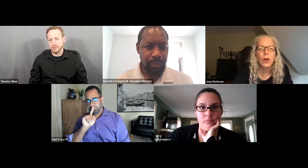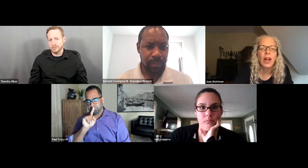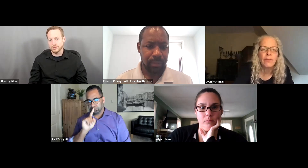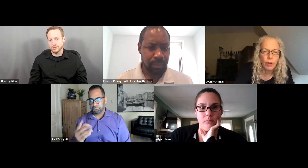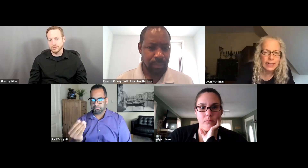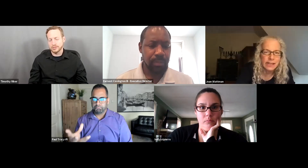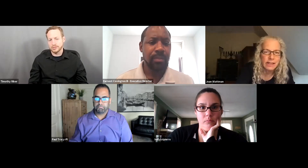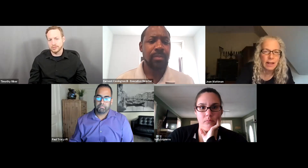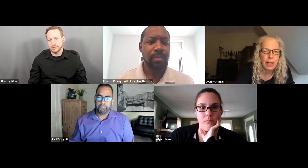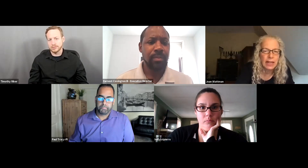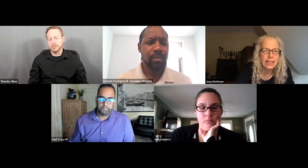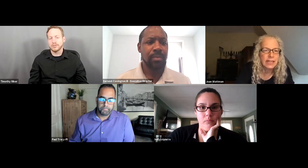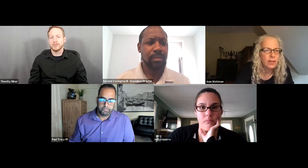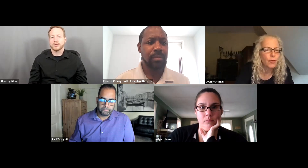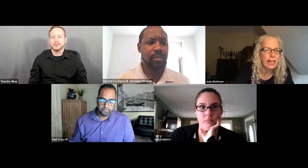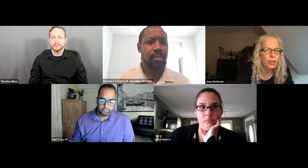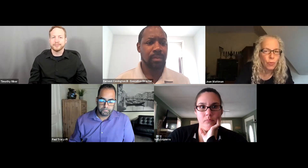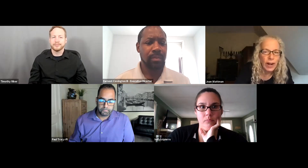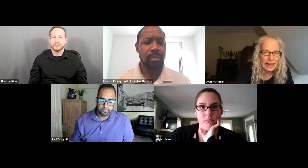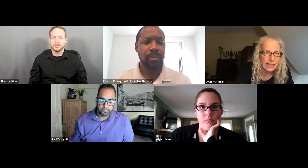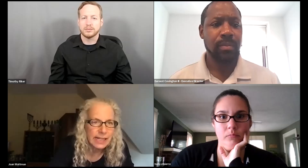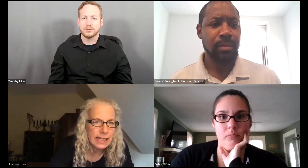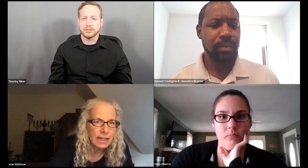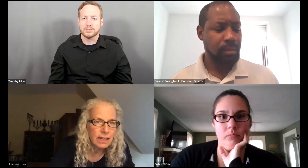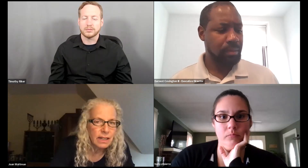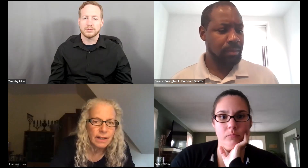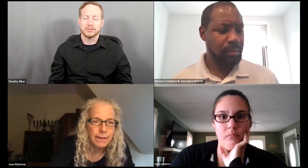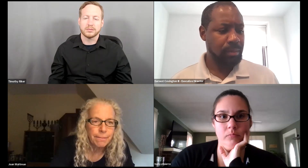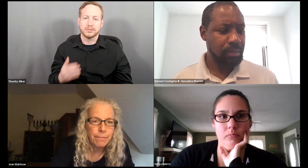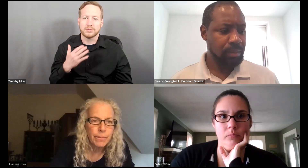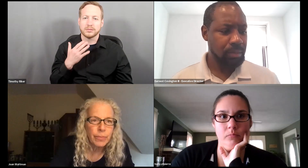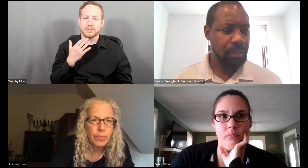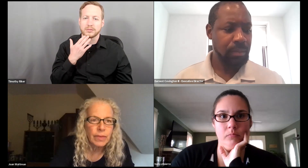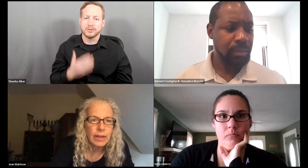but we don't have rates and policies related to rates.